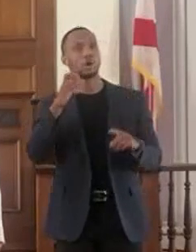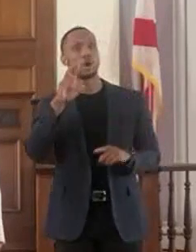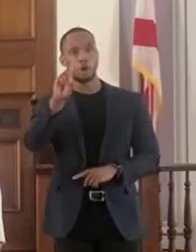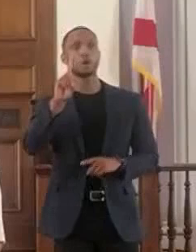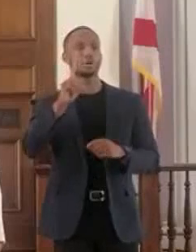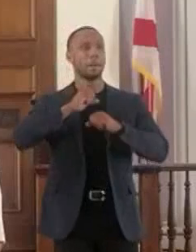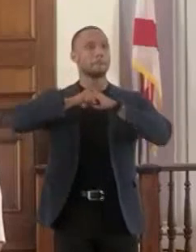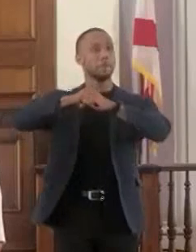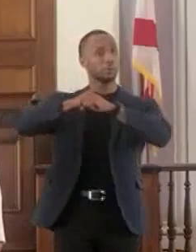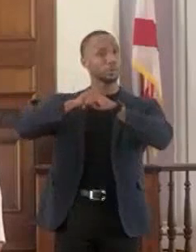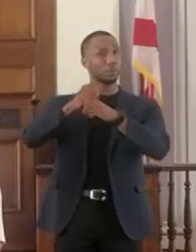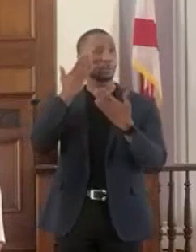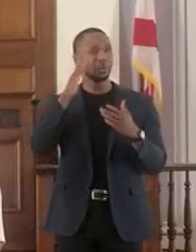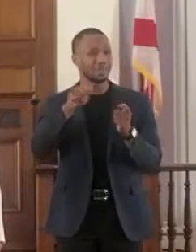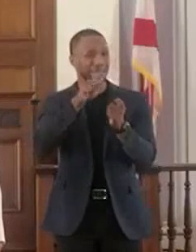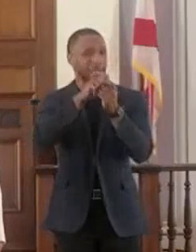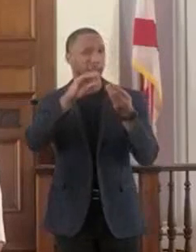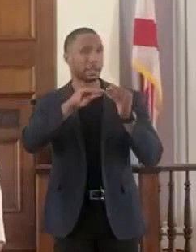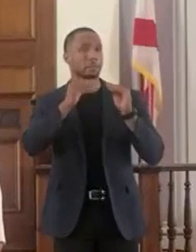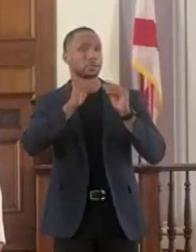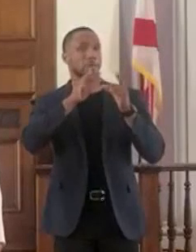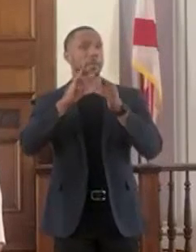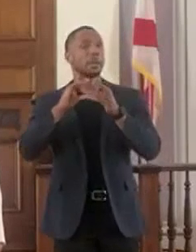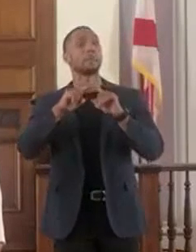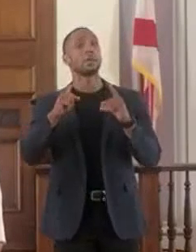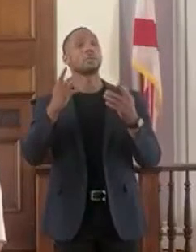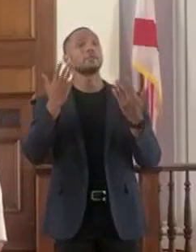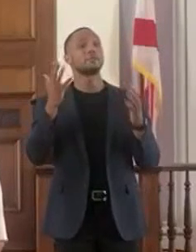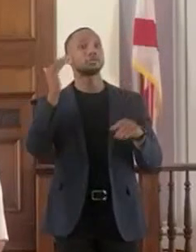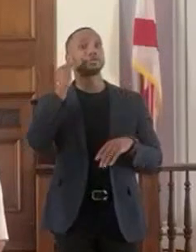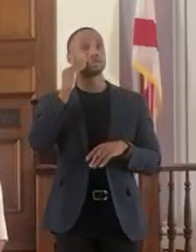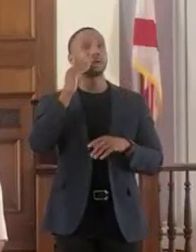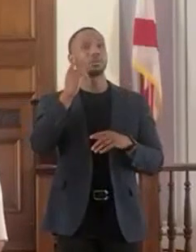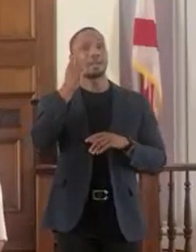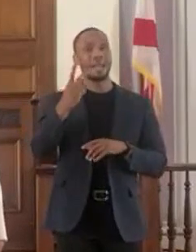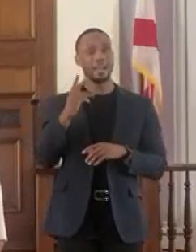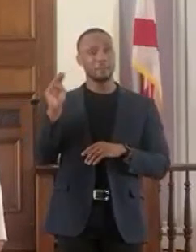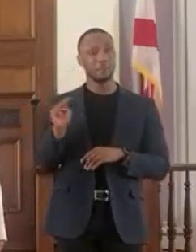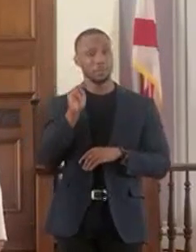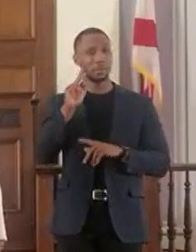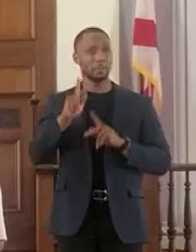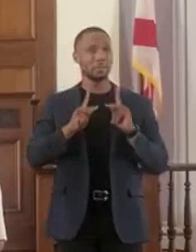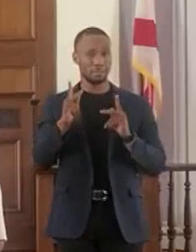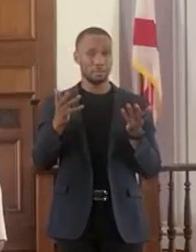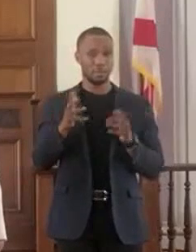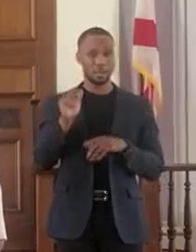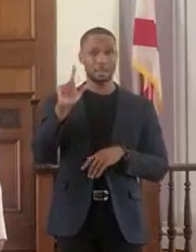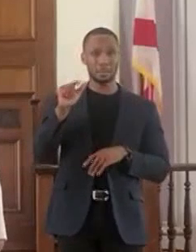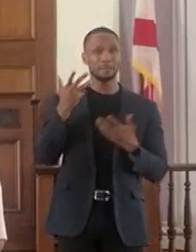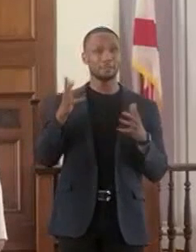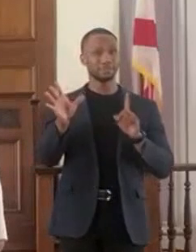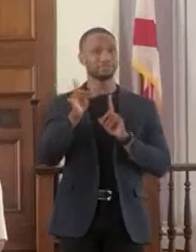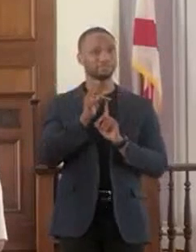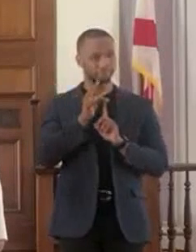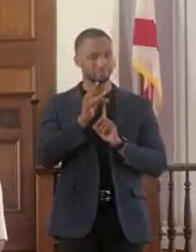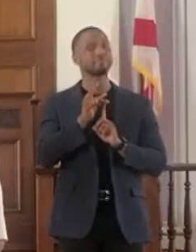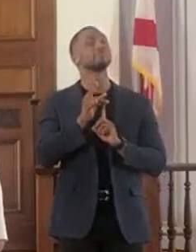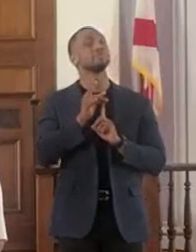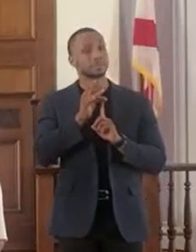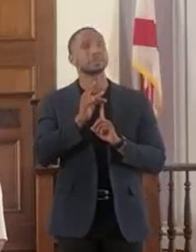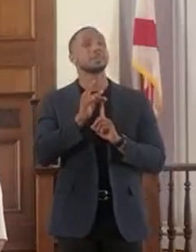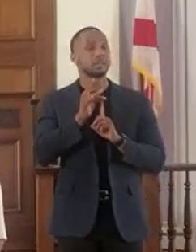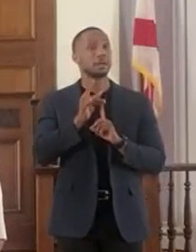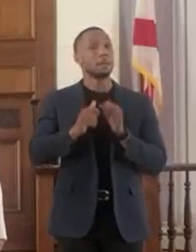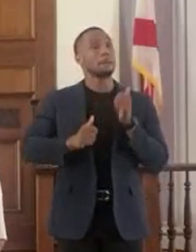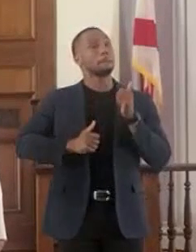don't know exactly where that is. But we know right now about 500,000 Alabamians have already been infected, and certainly many, if